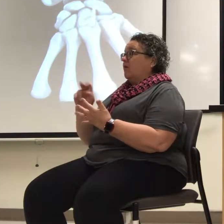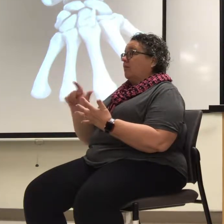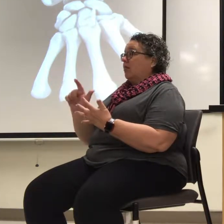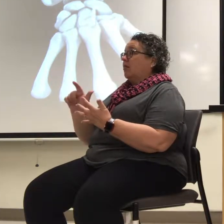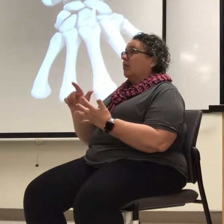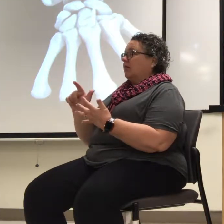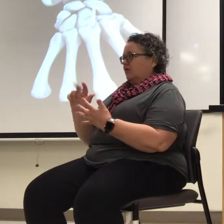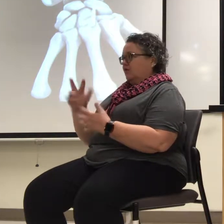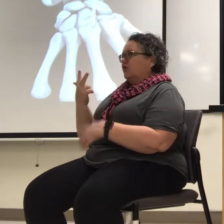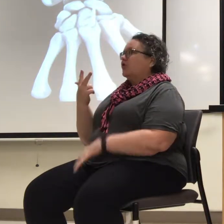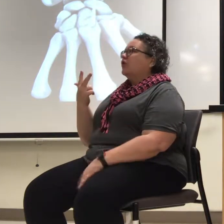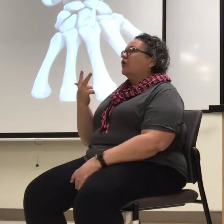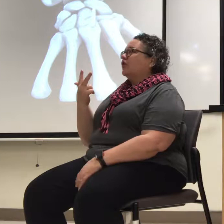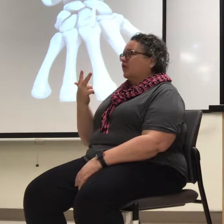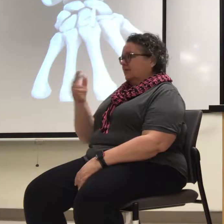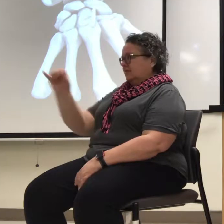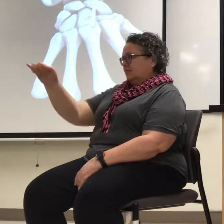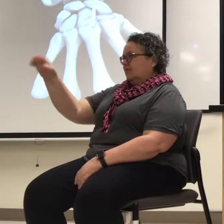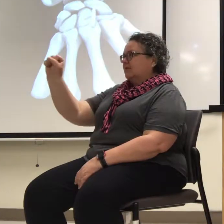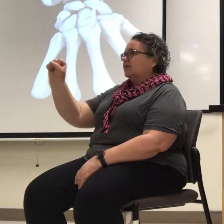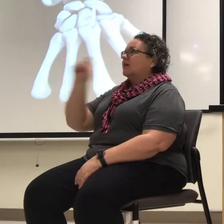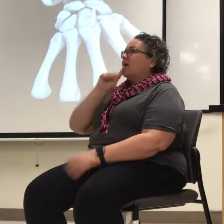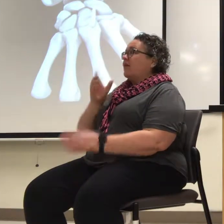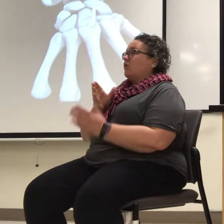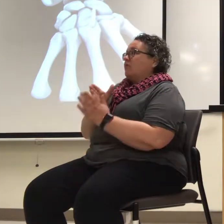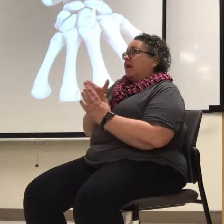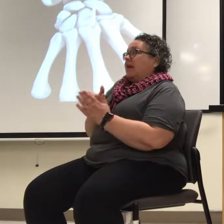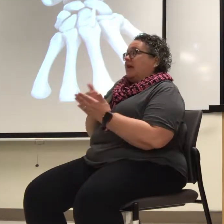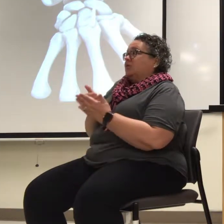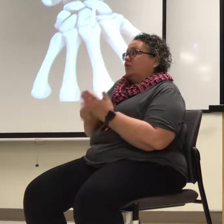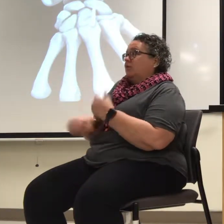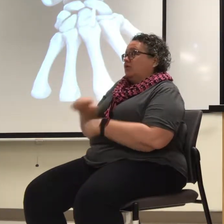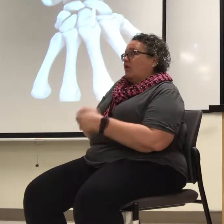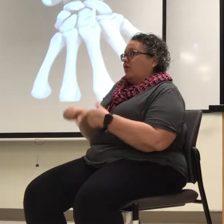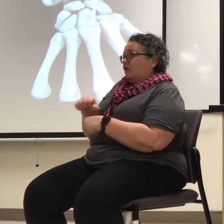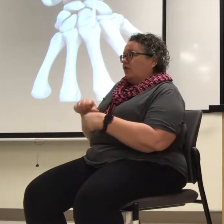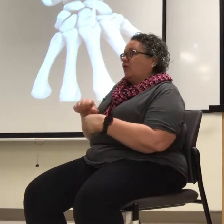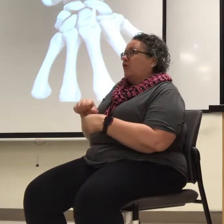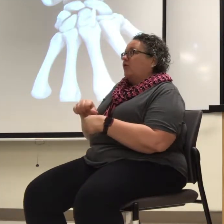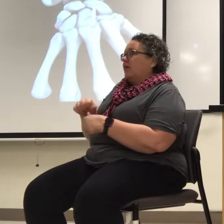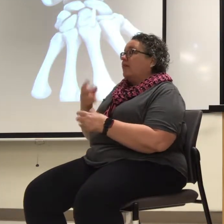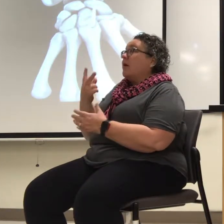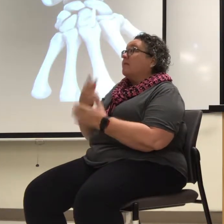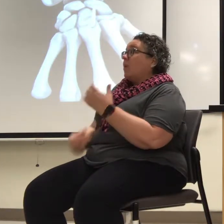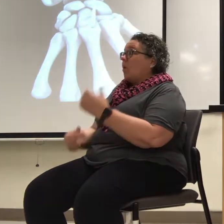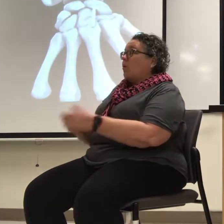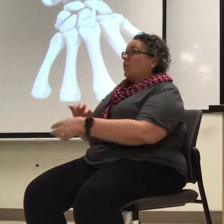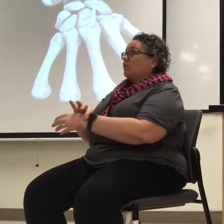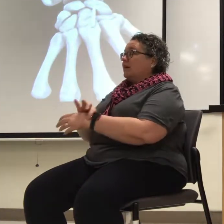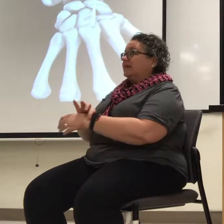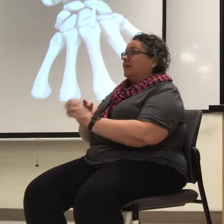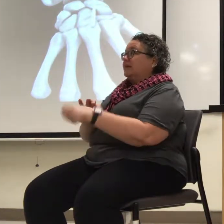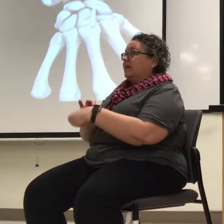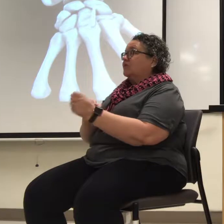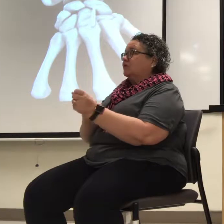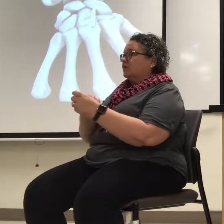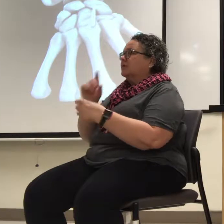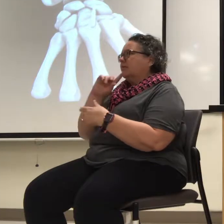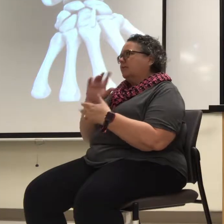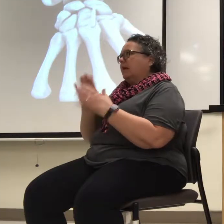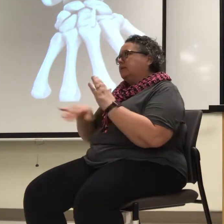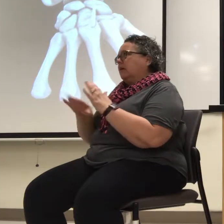Yeah, third one. So they're right next to each other. They're both wrist extensors, basically. And now we'll move on to the next